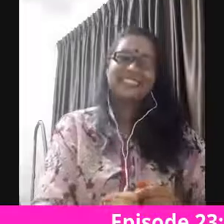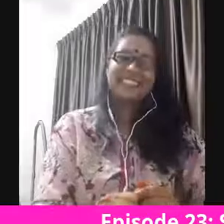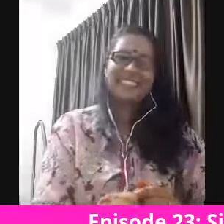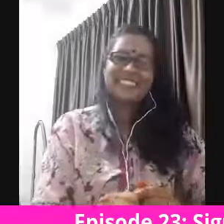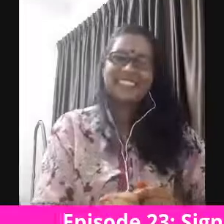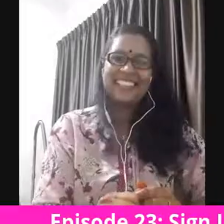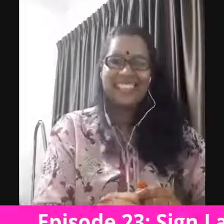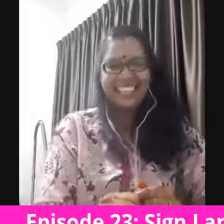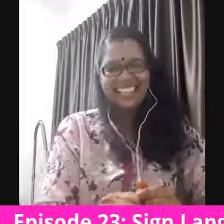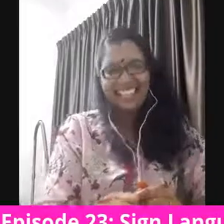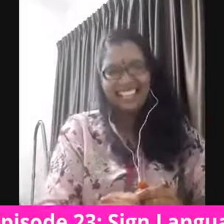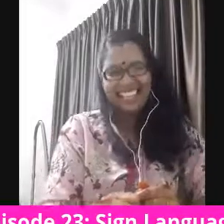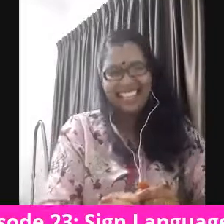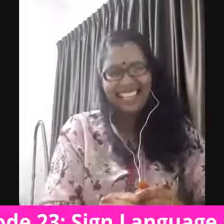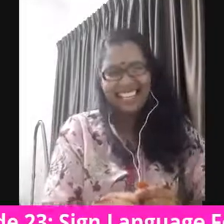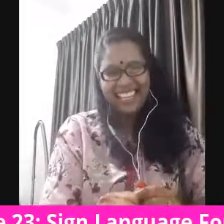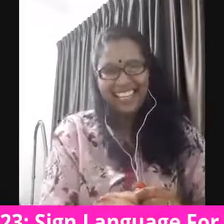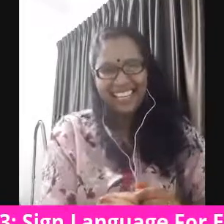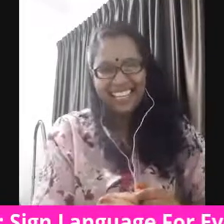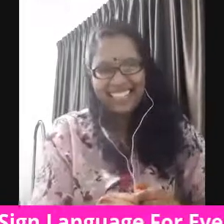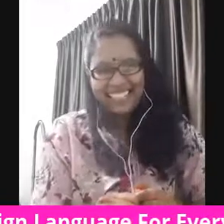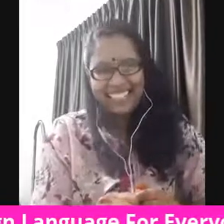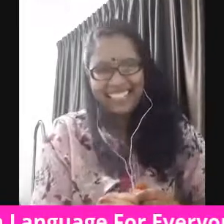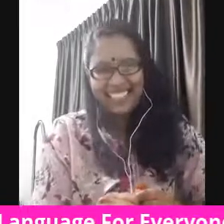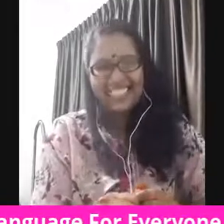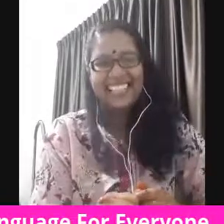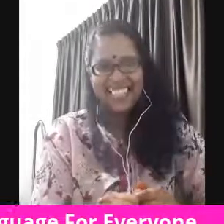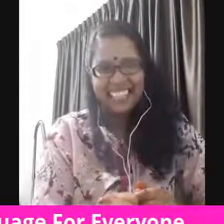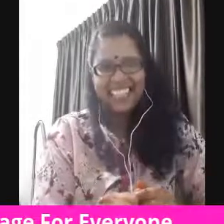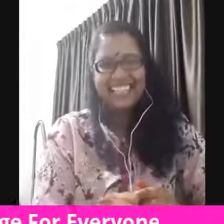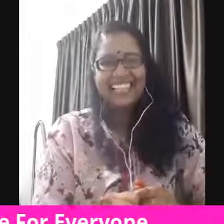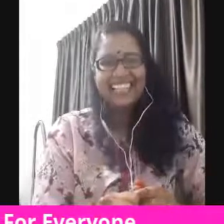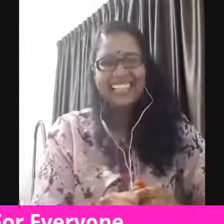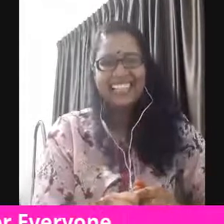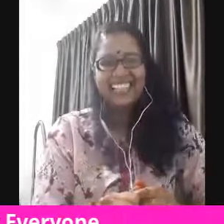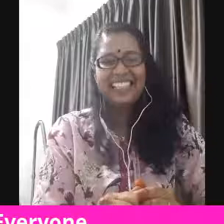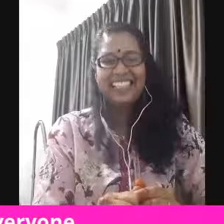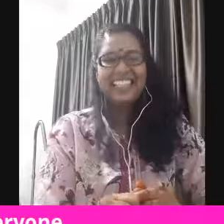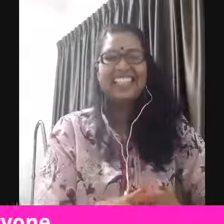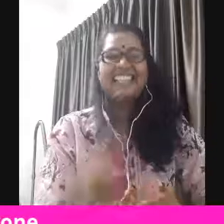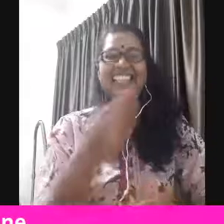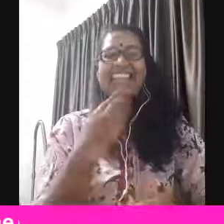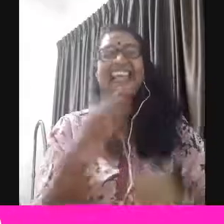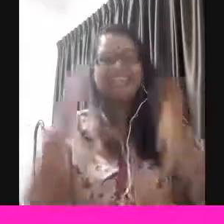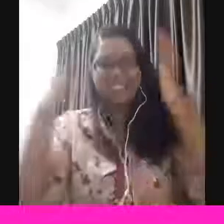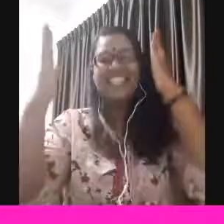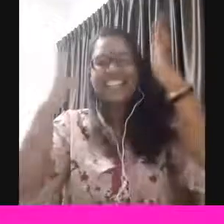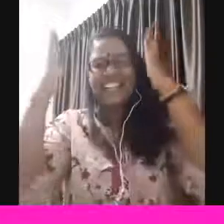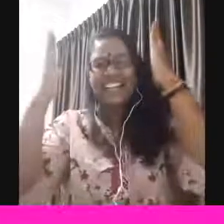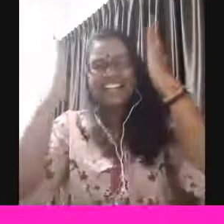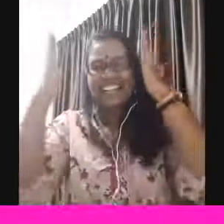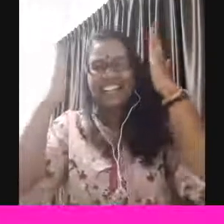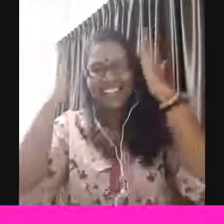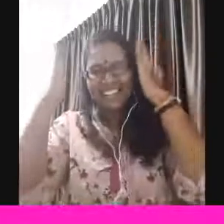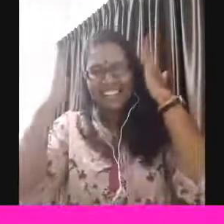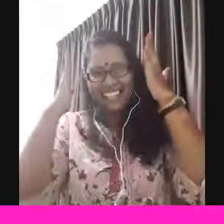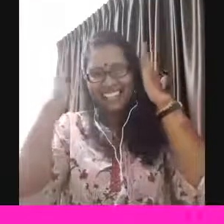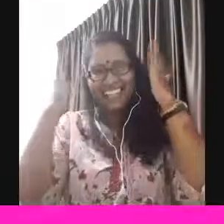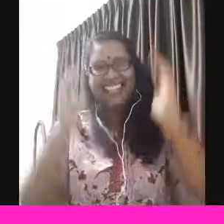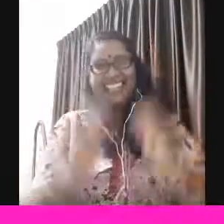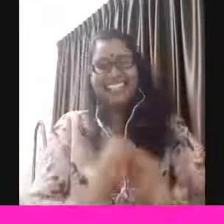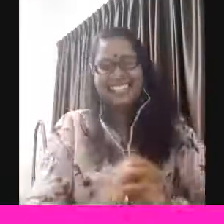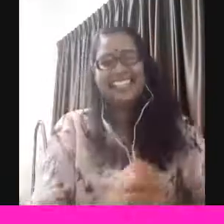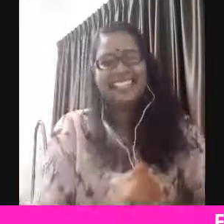Priya. What is it? Thank you. Okay. I'm in Malaysia, right? Yeah. Oh yeah, Malaysia.